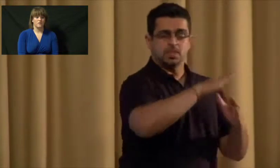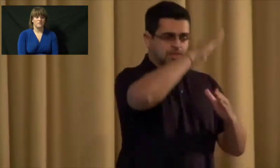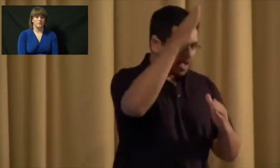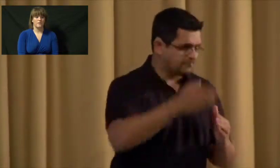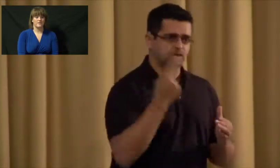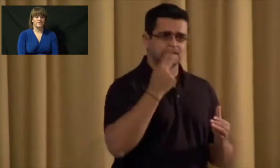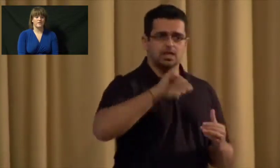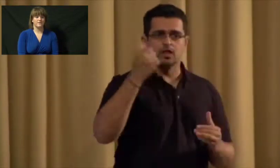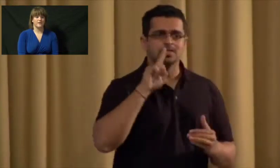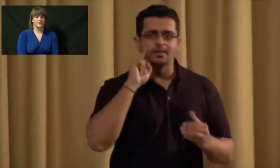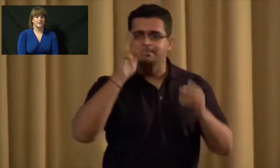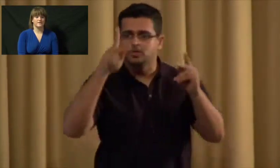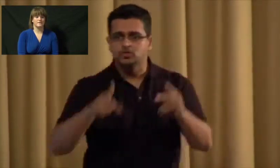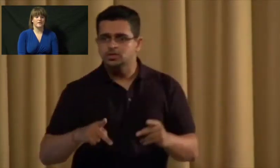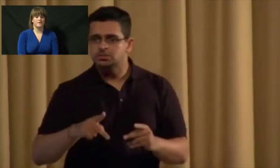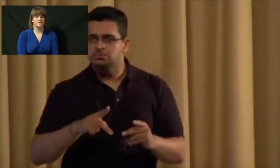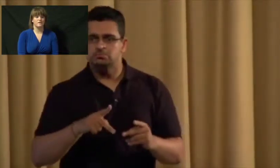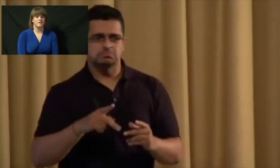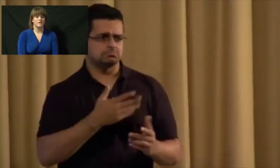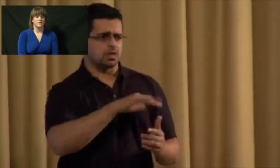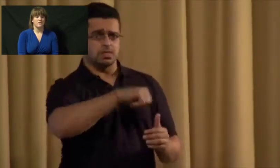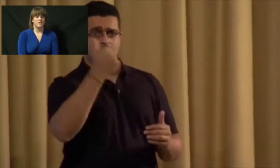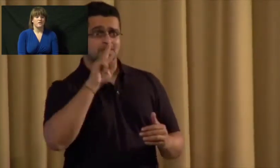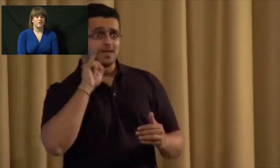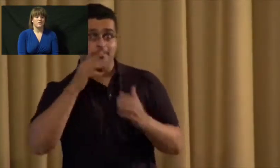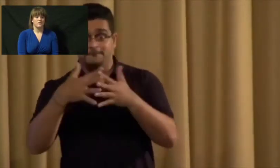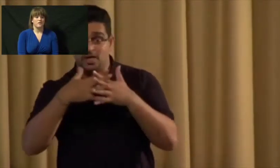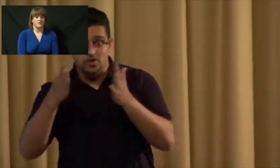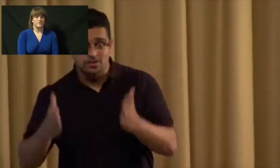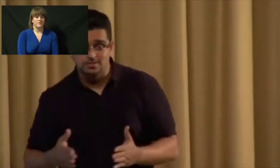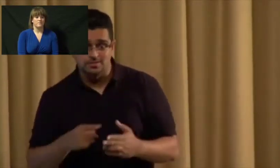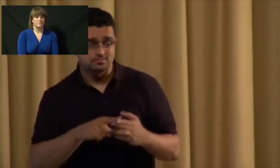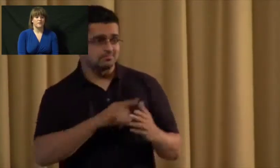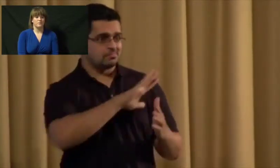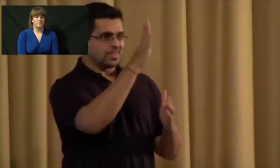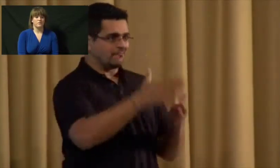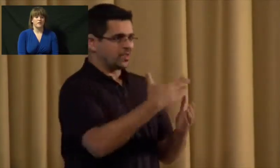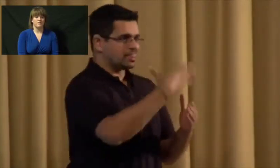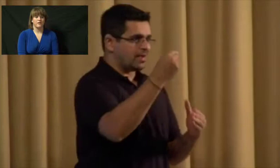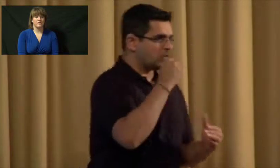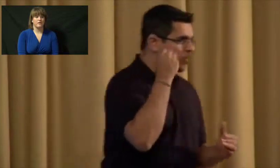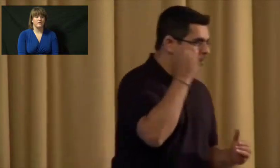So many of the deaf young kids, they're deaf people, an American,